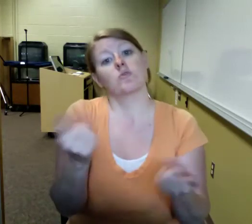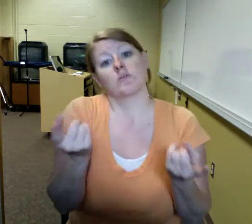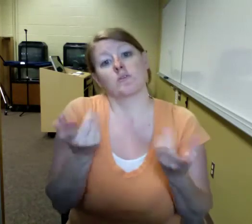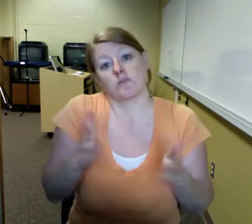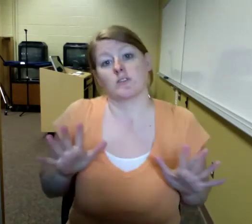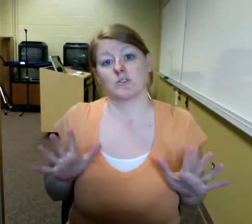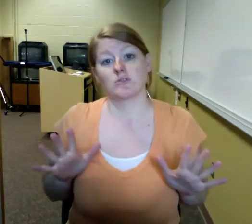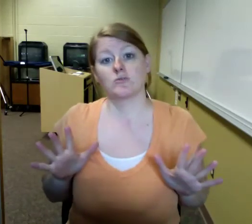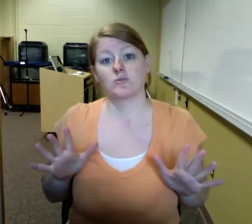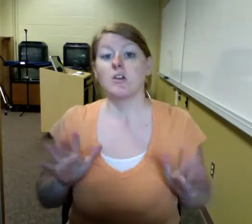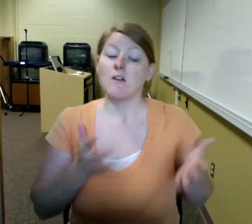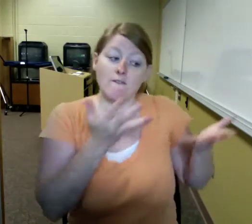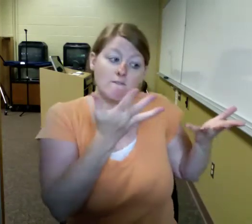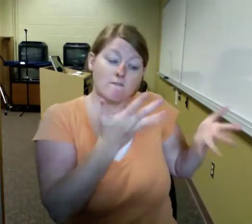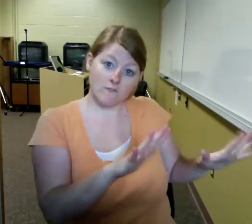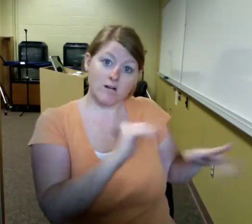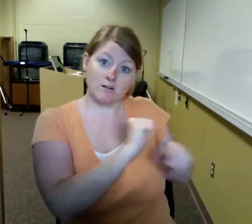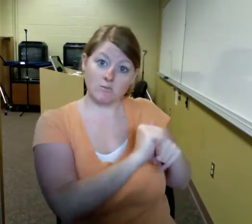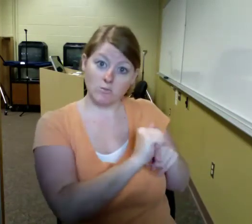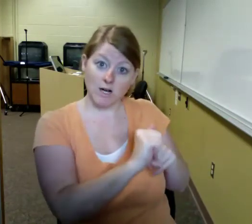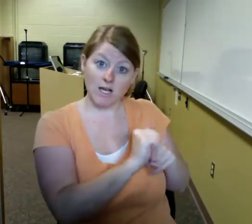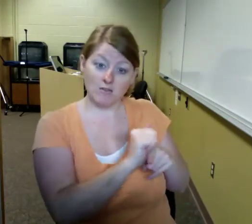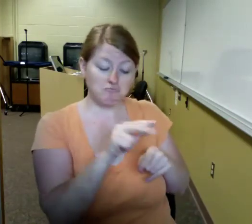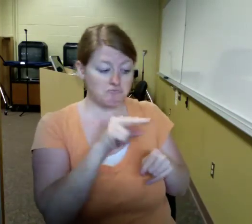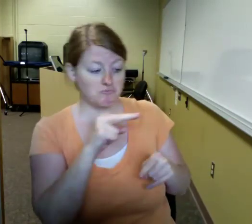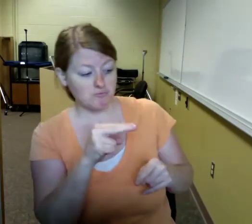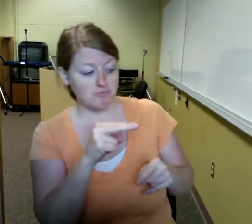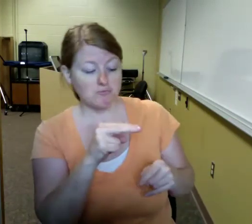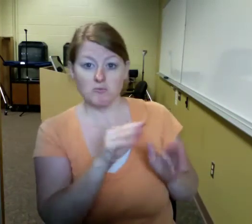practice, refer back to the workbook for further instructions.